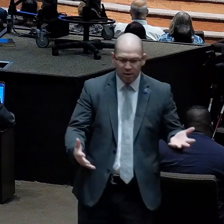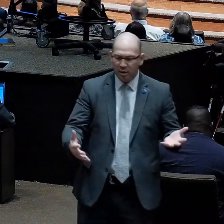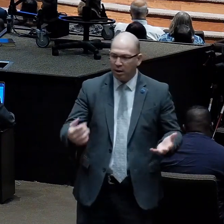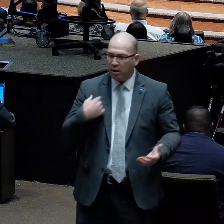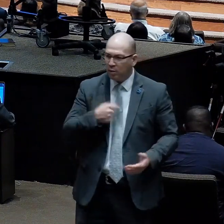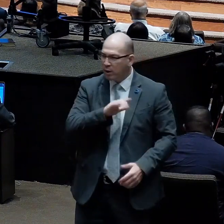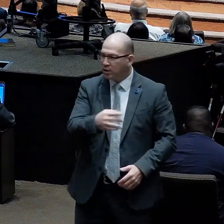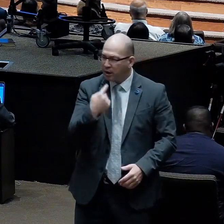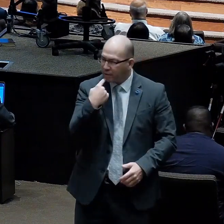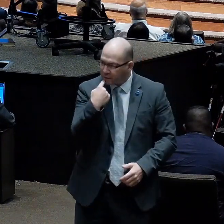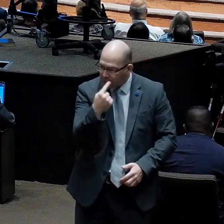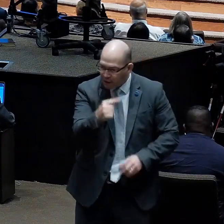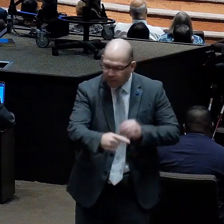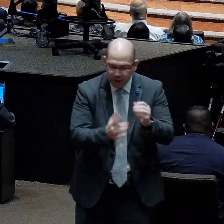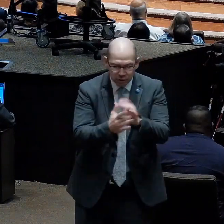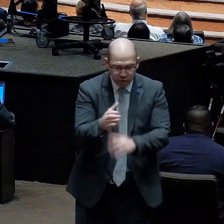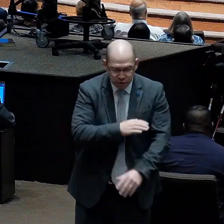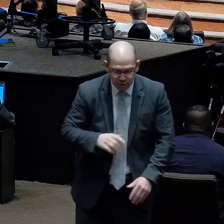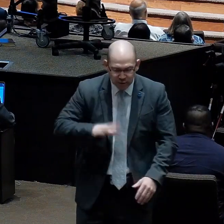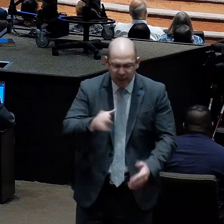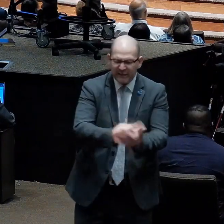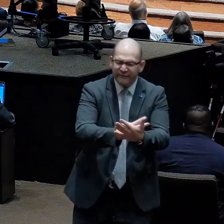Jesus and we failed.